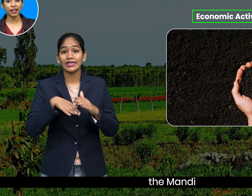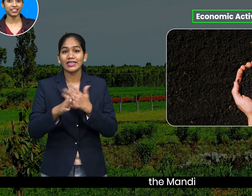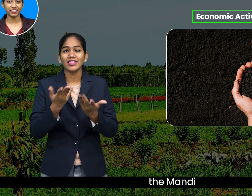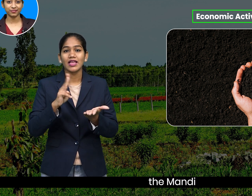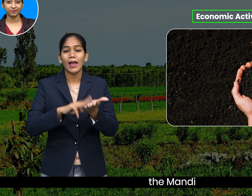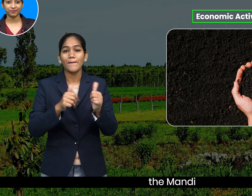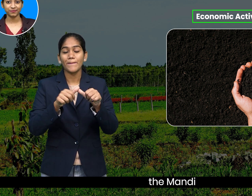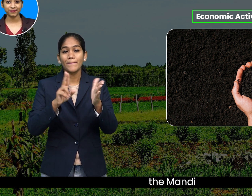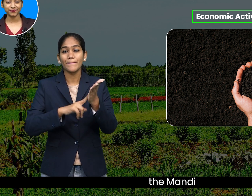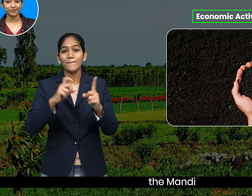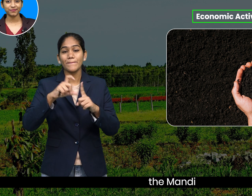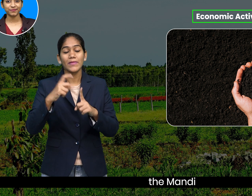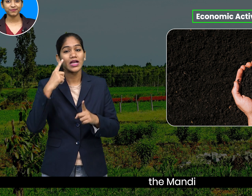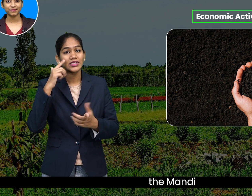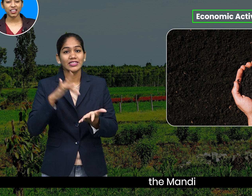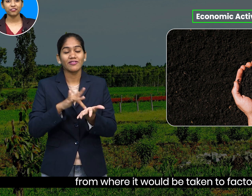the mandi,